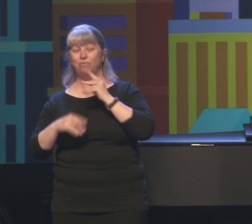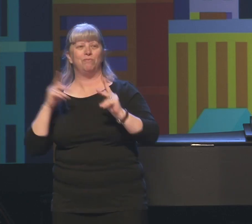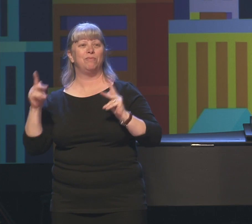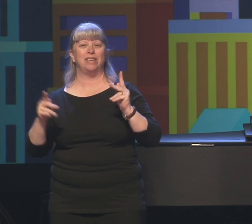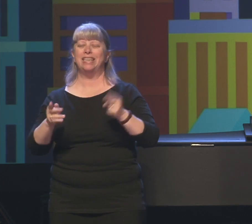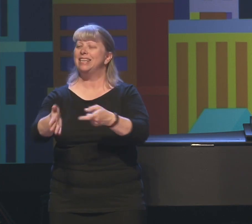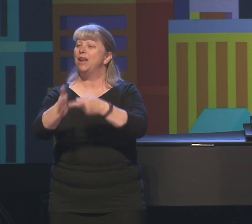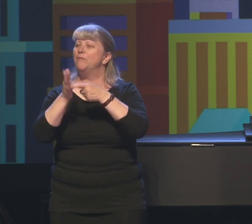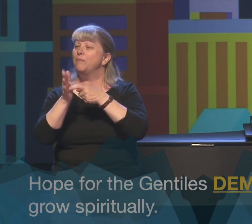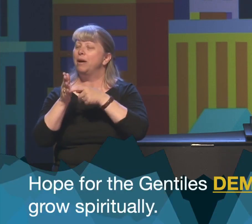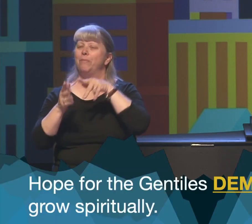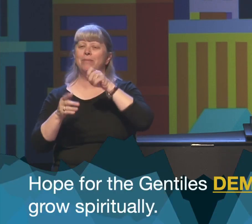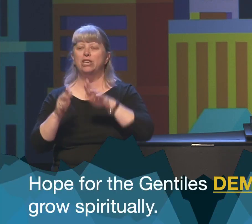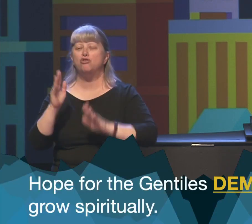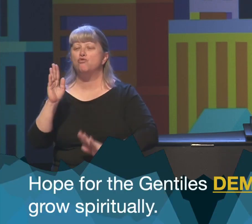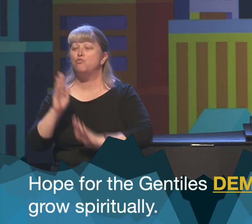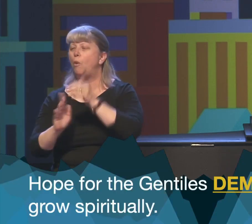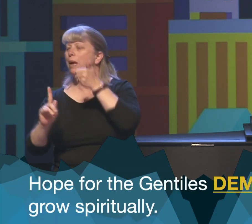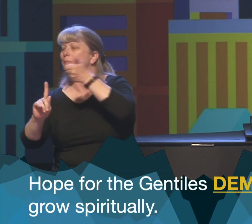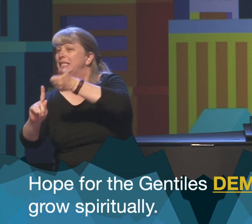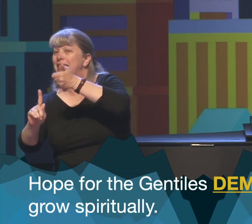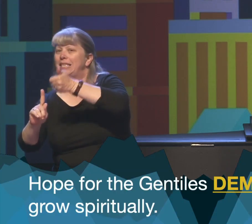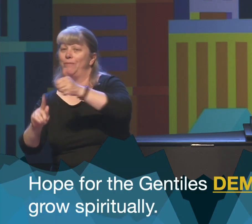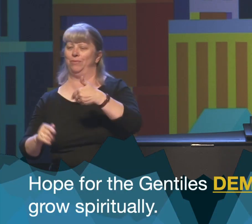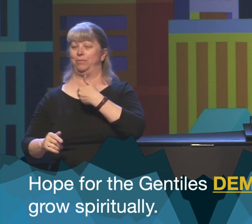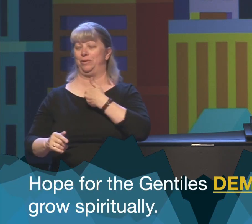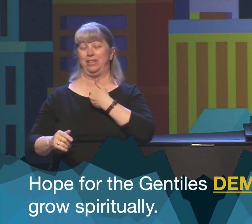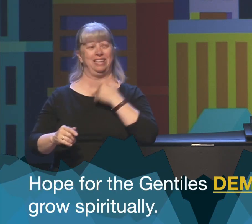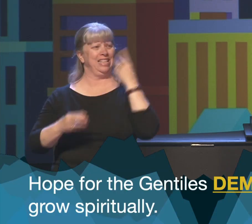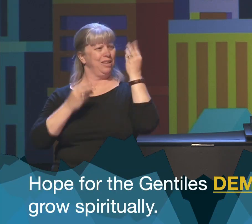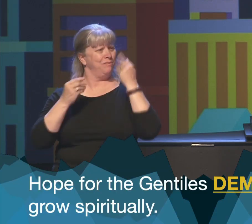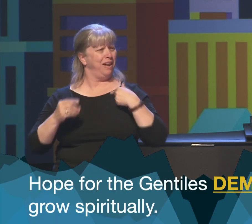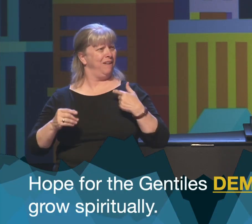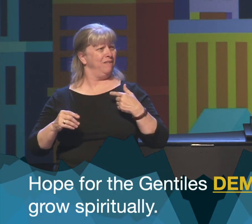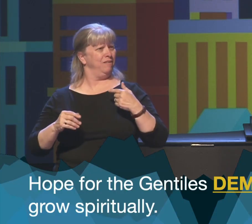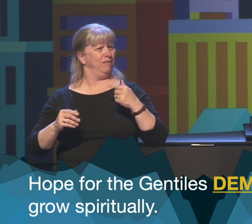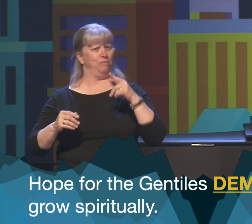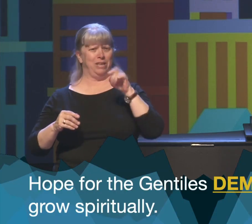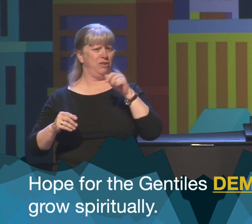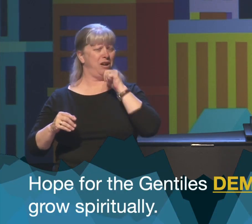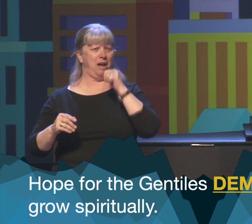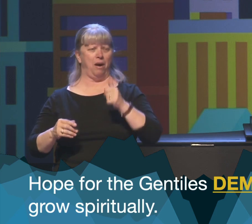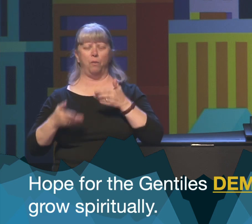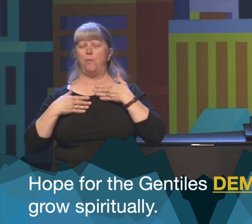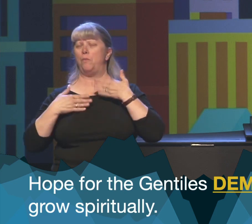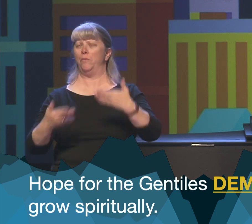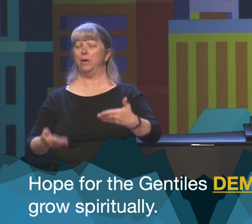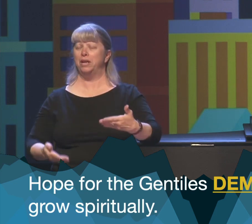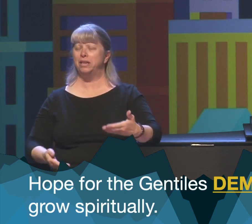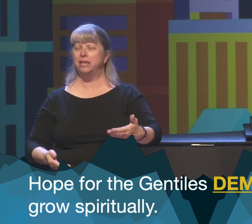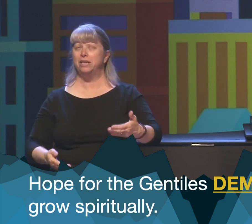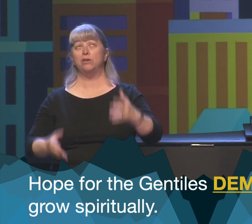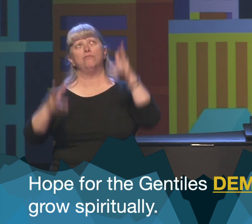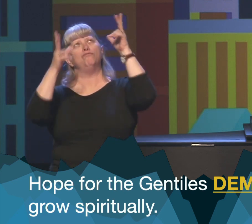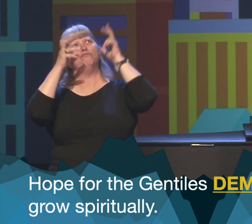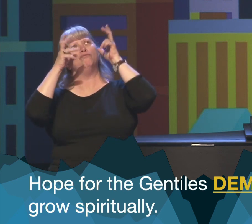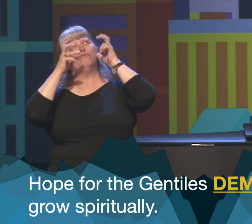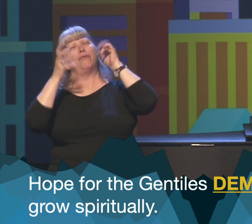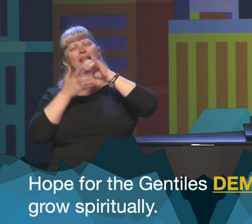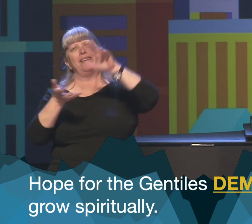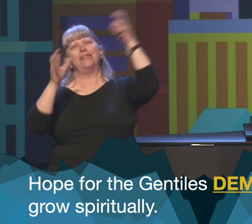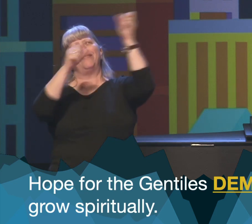it demanded Peter grow spiritually. Think about if Peter wouldn't have been willing to hear that disruptive vision that came into his